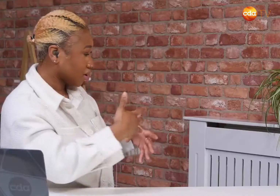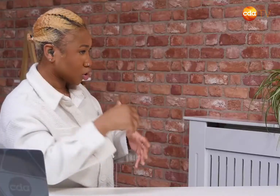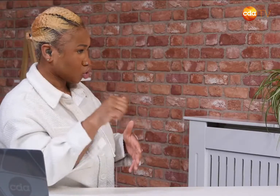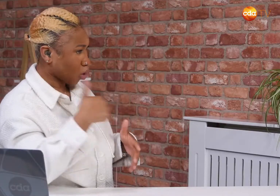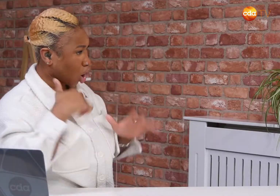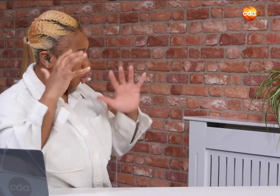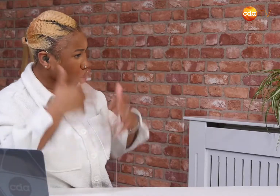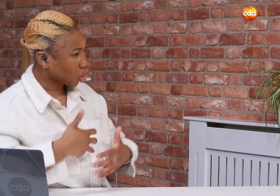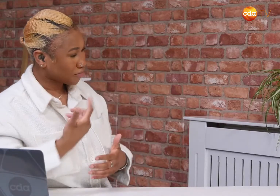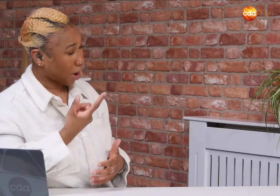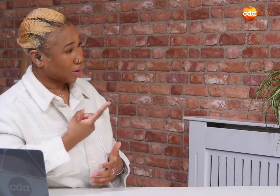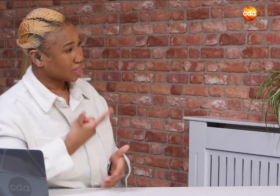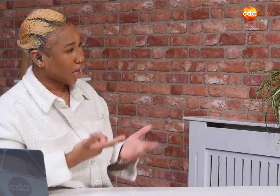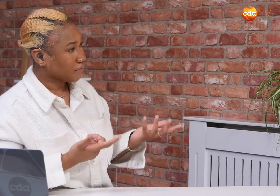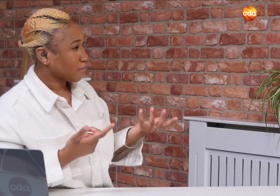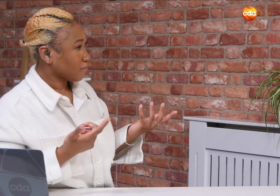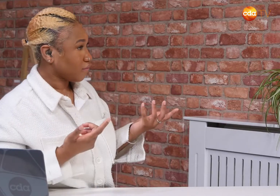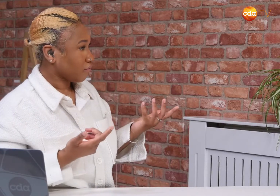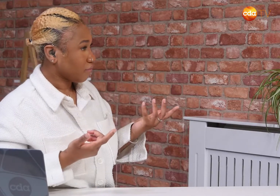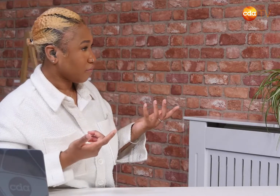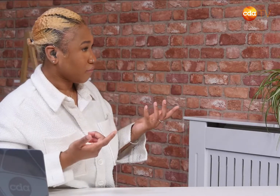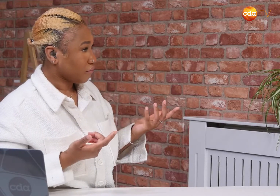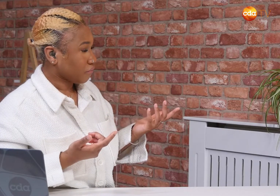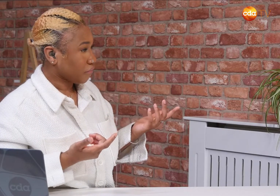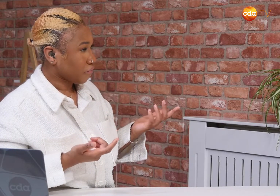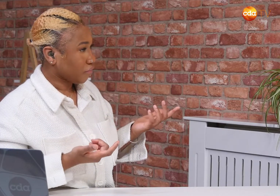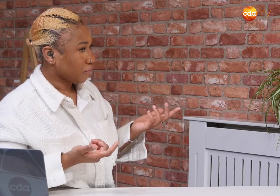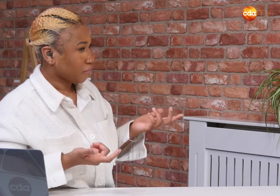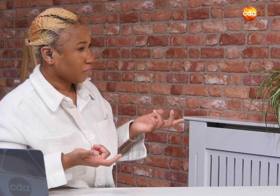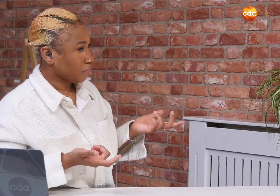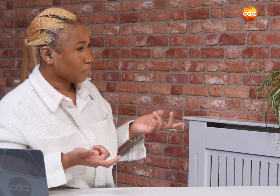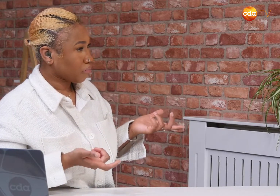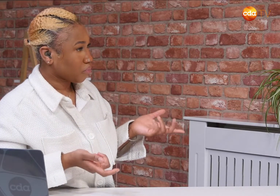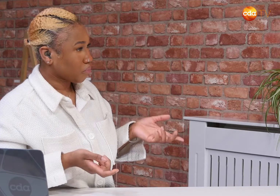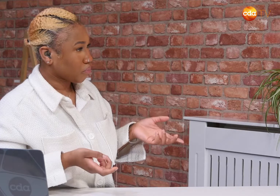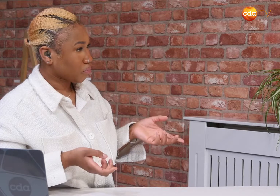link? Should I be concerned about myself, for example?